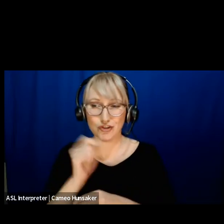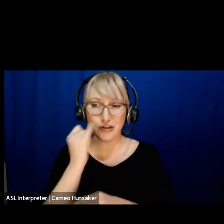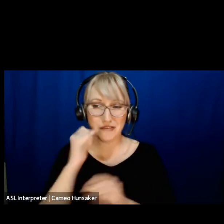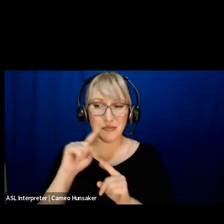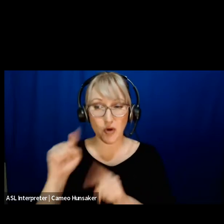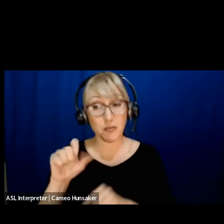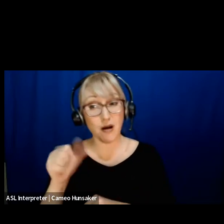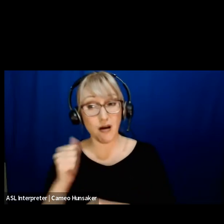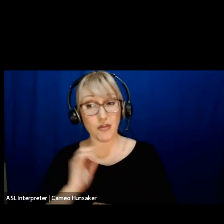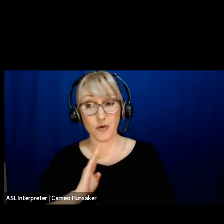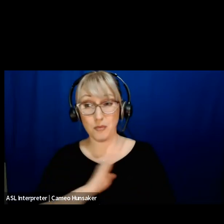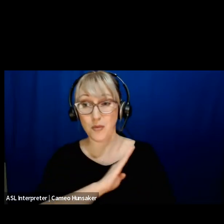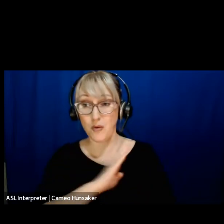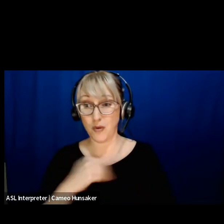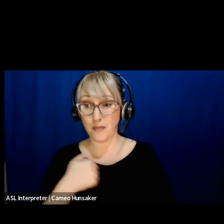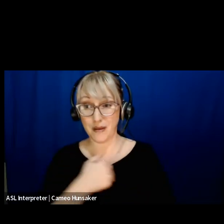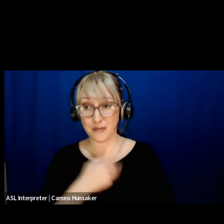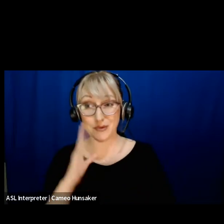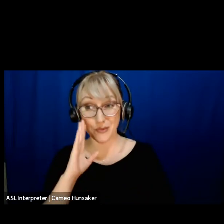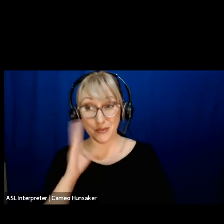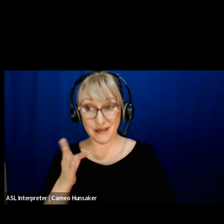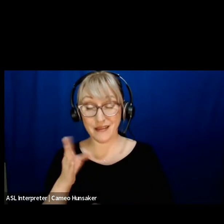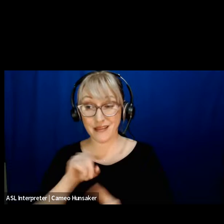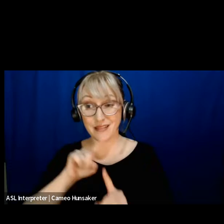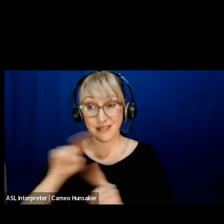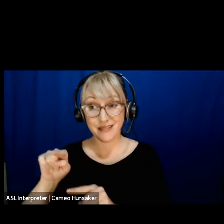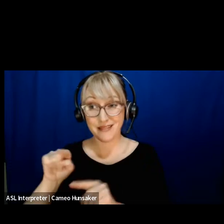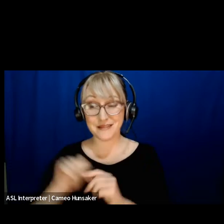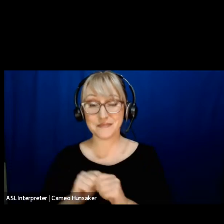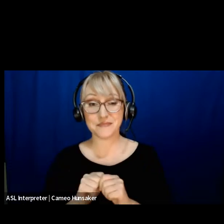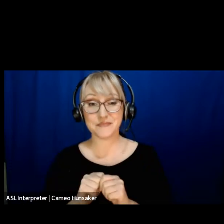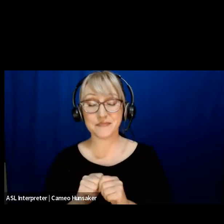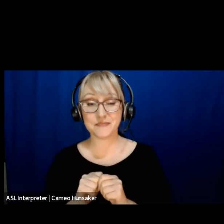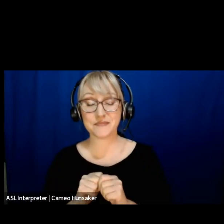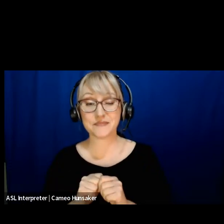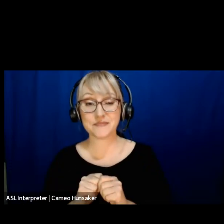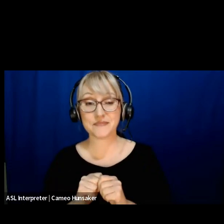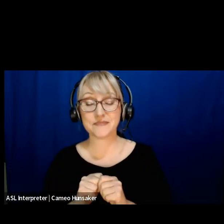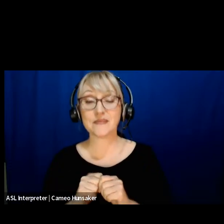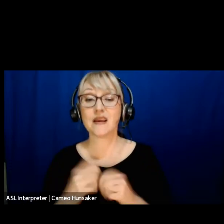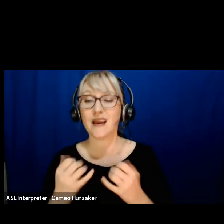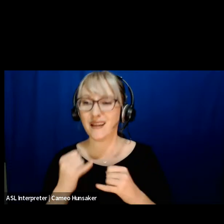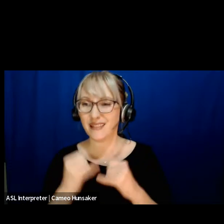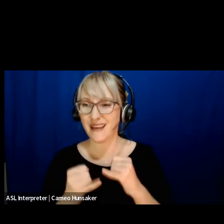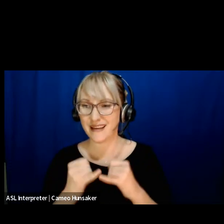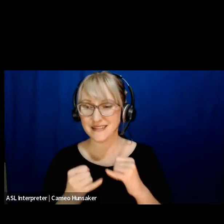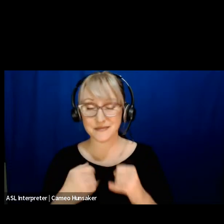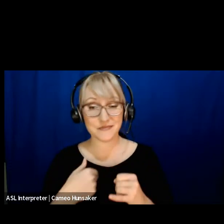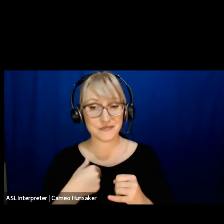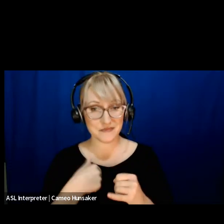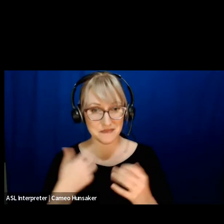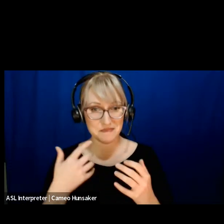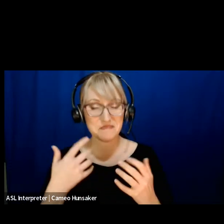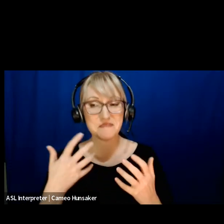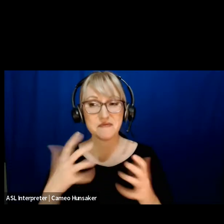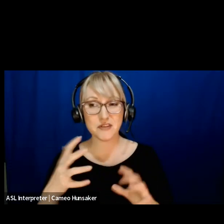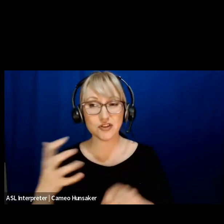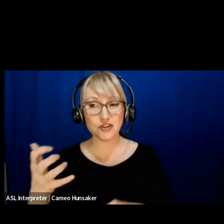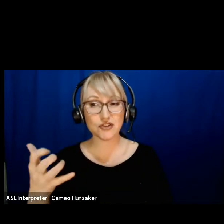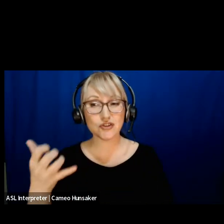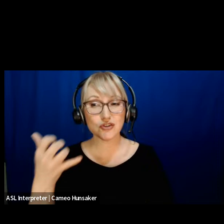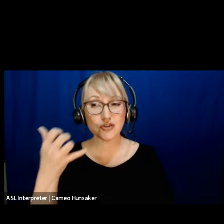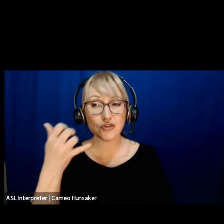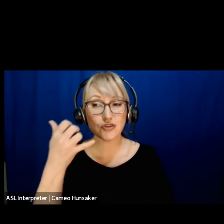were. And then just lastly, I received a phone call from a Lions